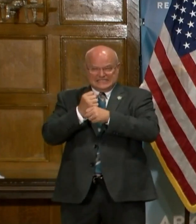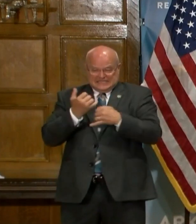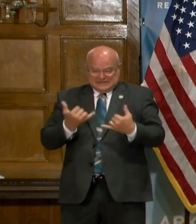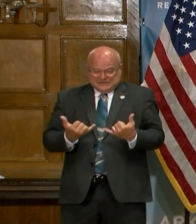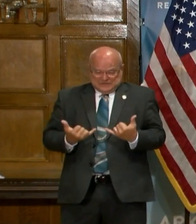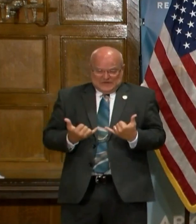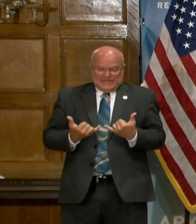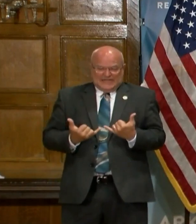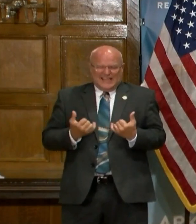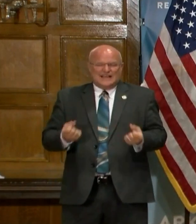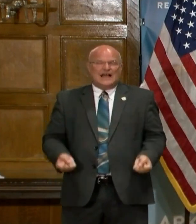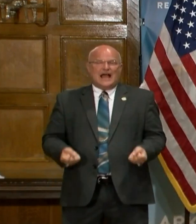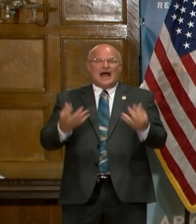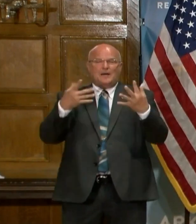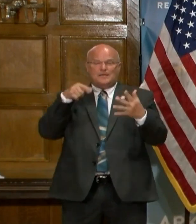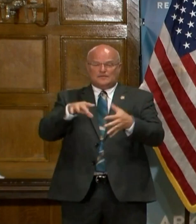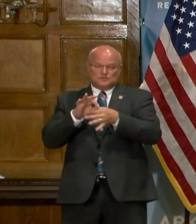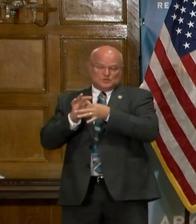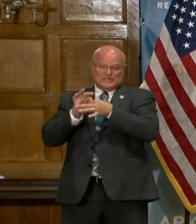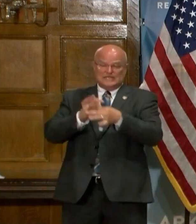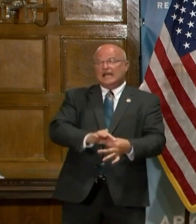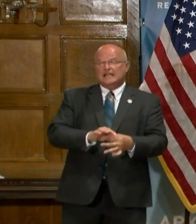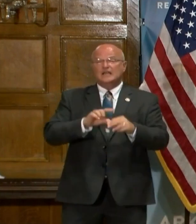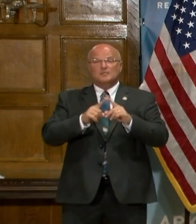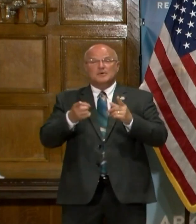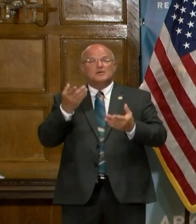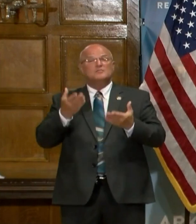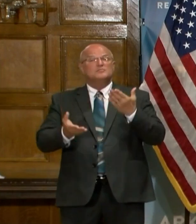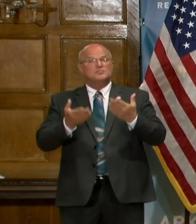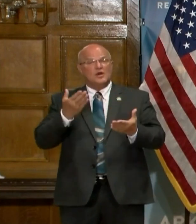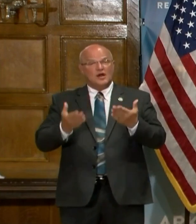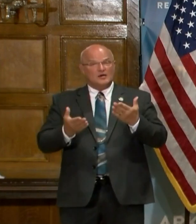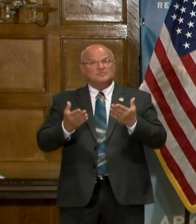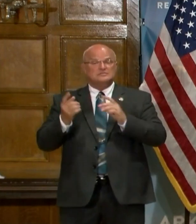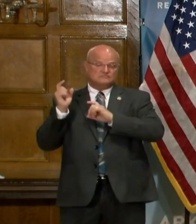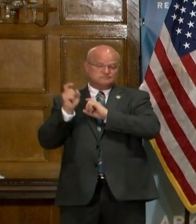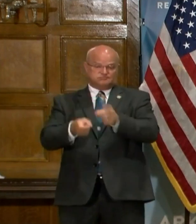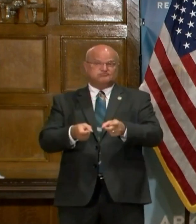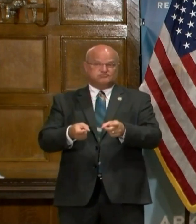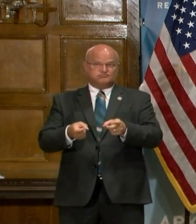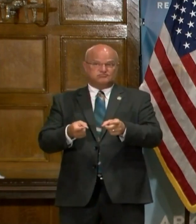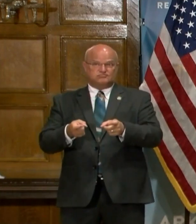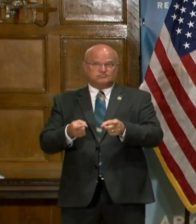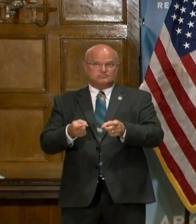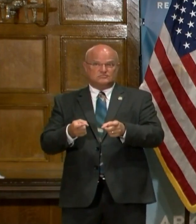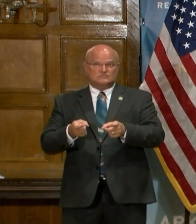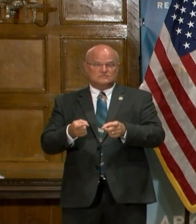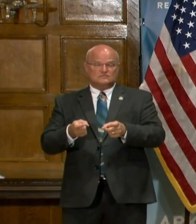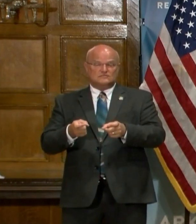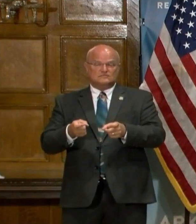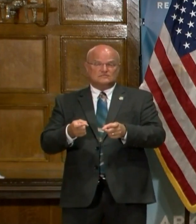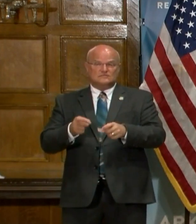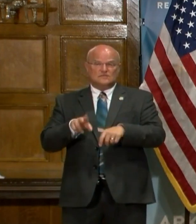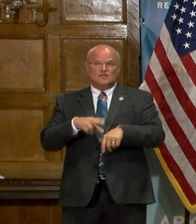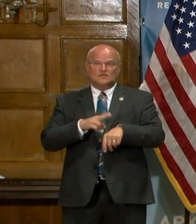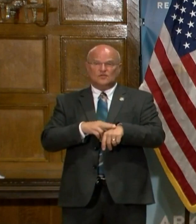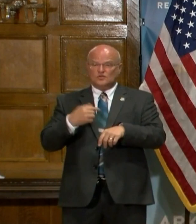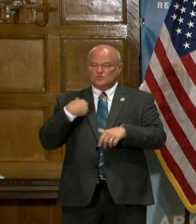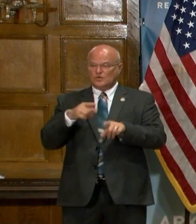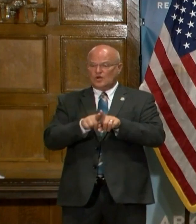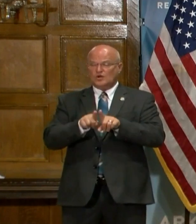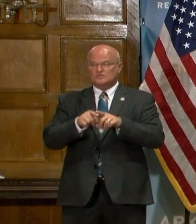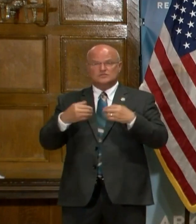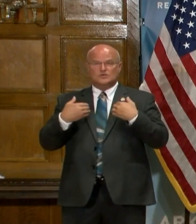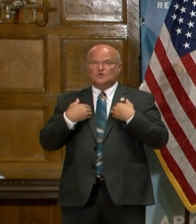at this moment how many of those were related, but it probably was a contributor. Of course, we